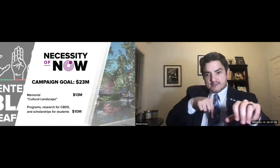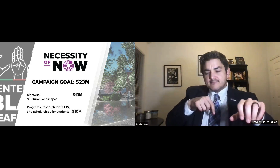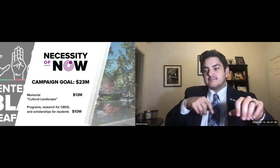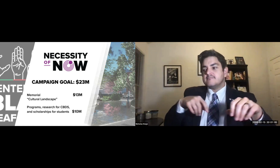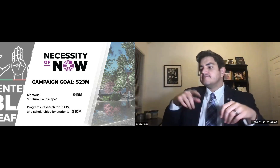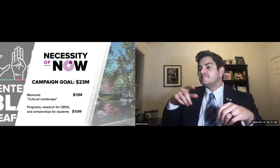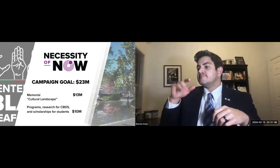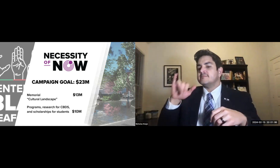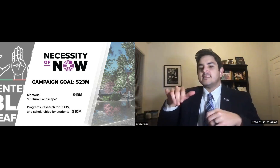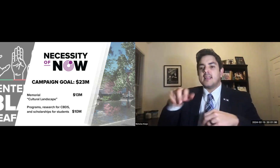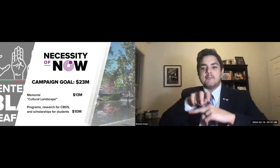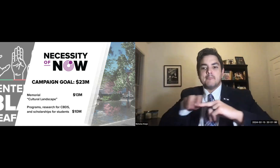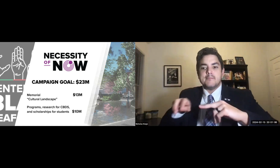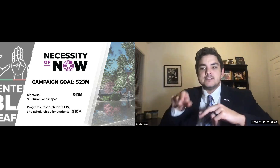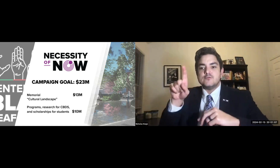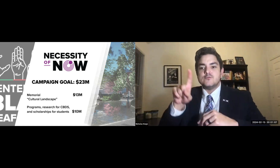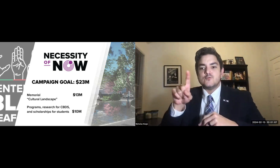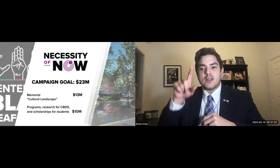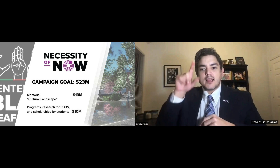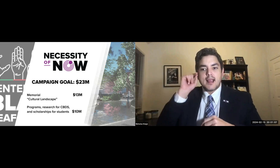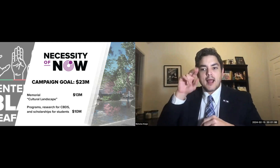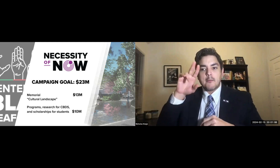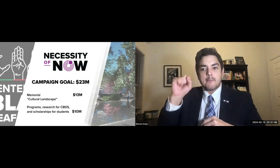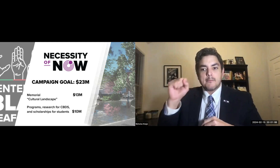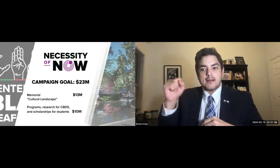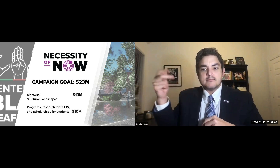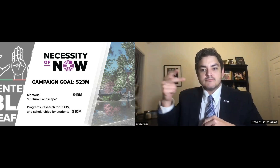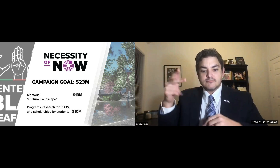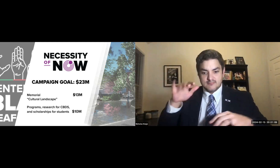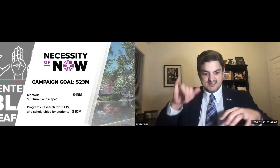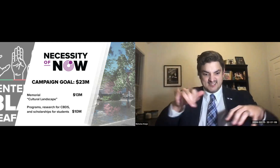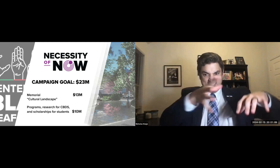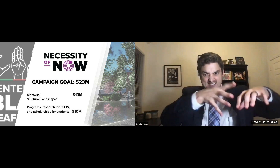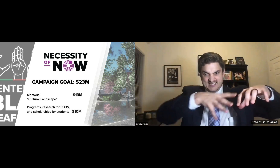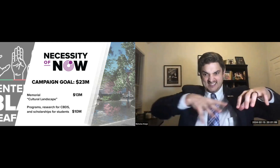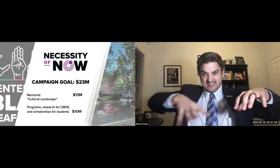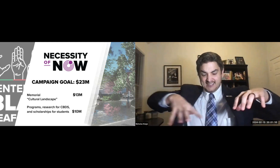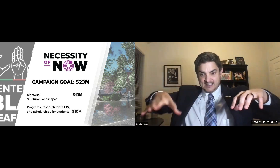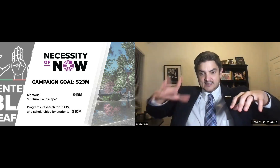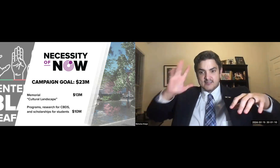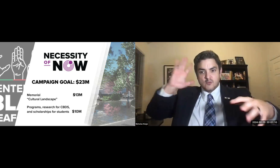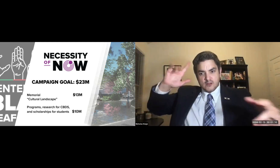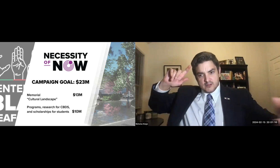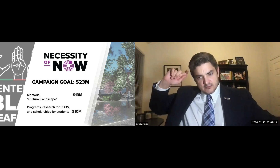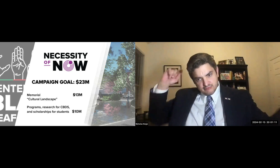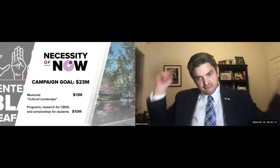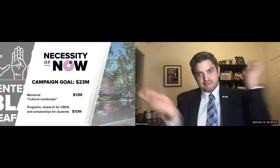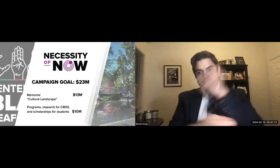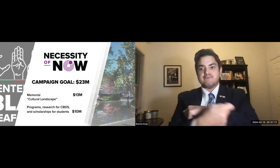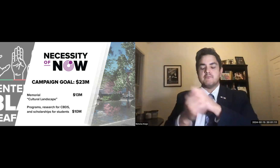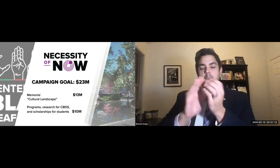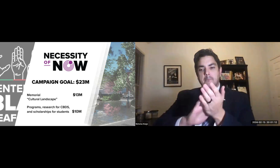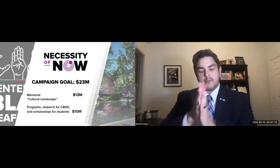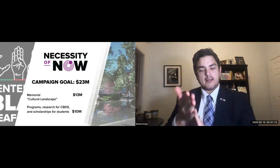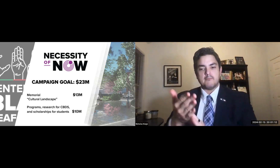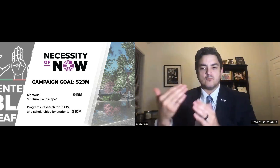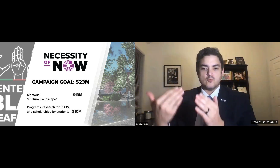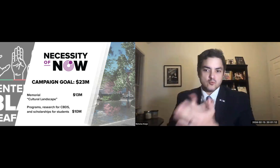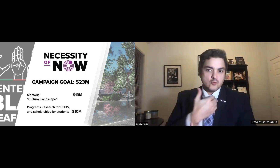seen that grassy area. There's a bench there where the Gallaudet shuttle stops